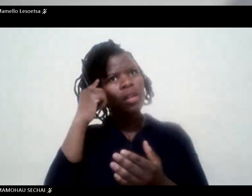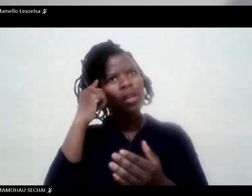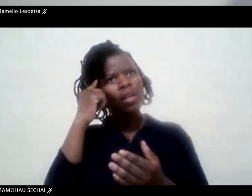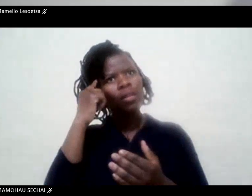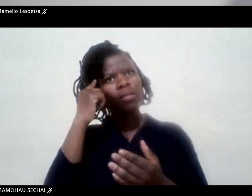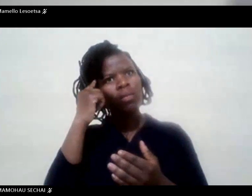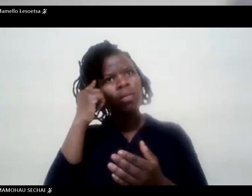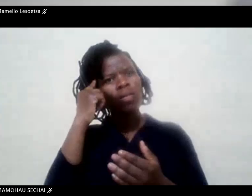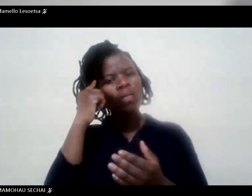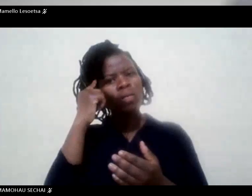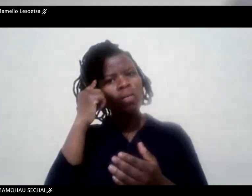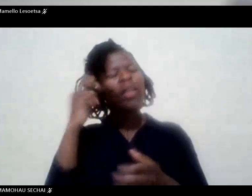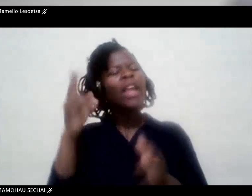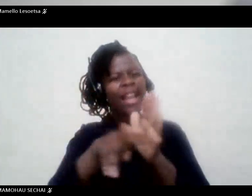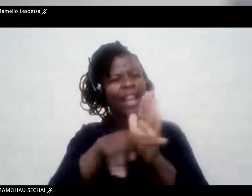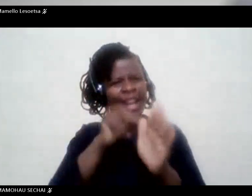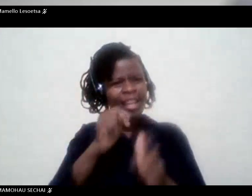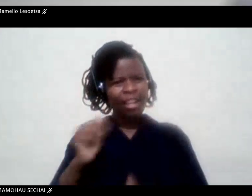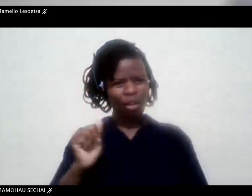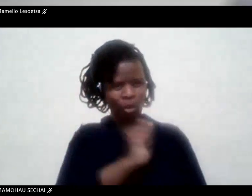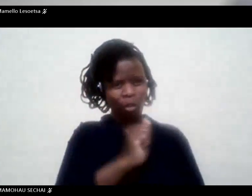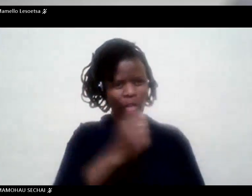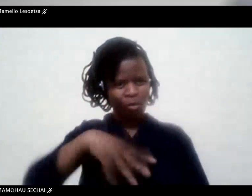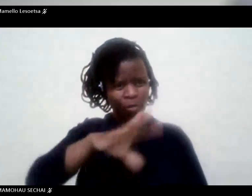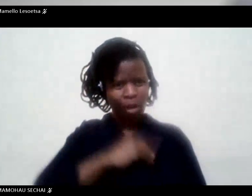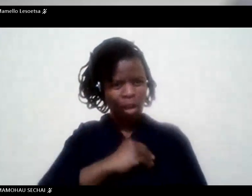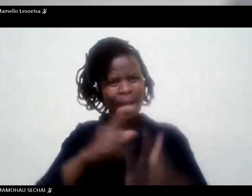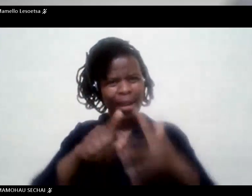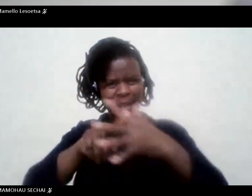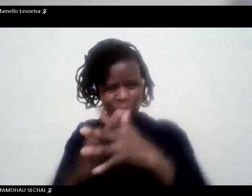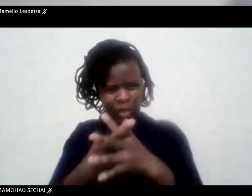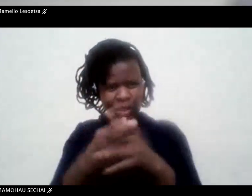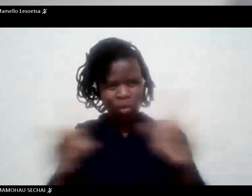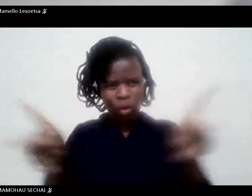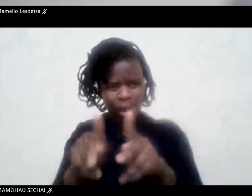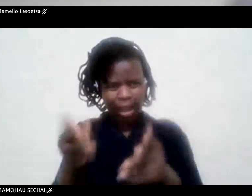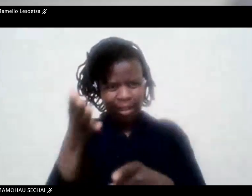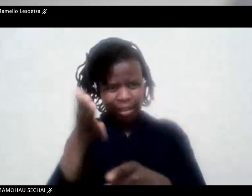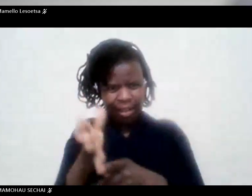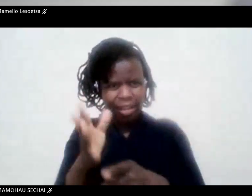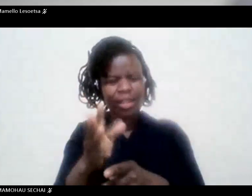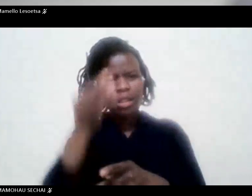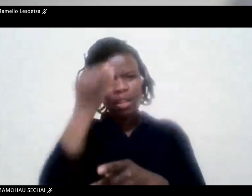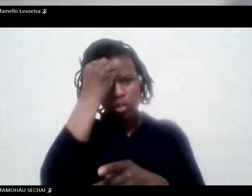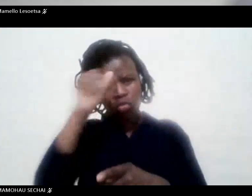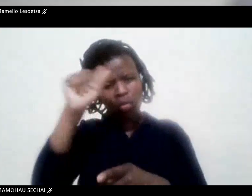nature of our response to those kinds of issues? What should be the nature of our response?